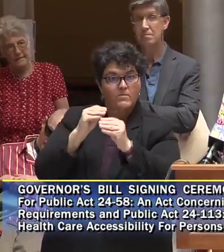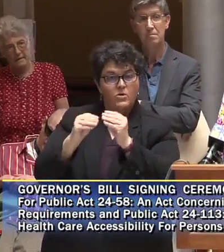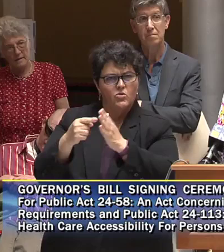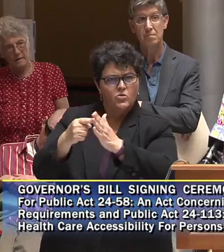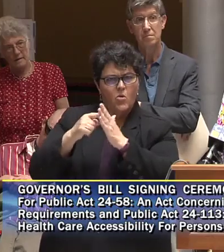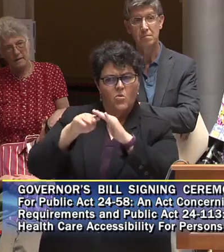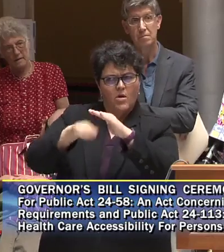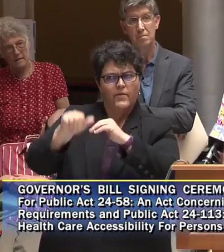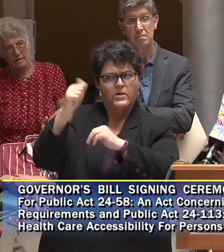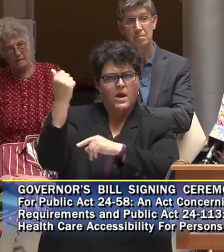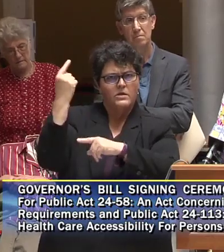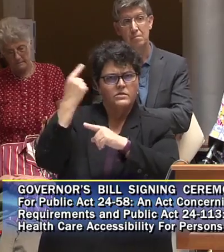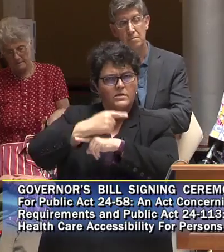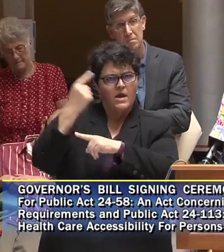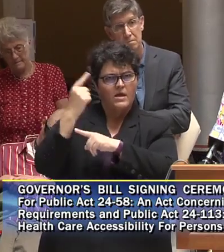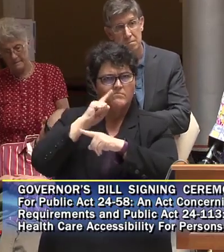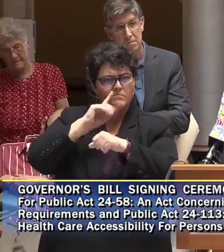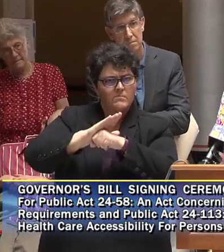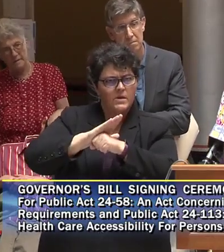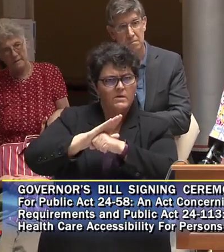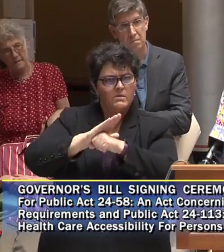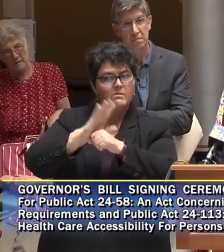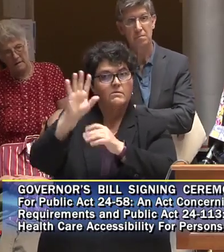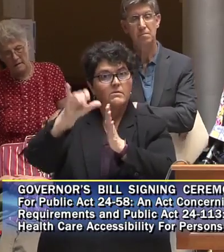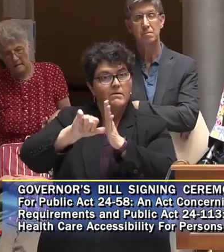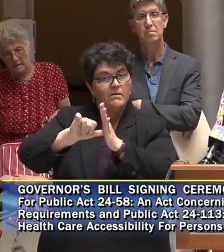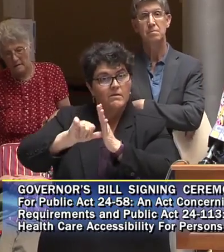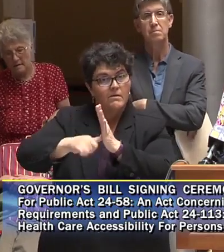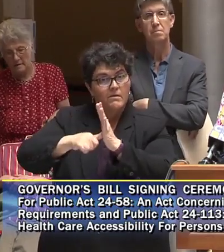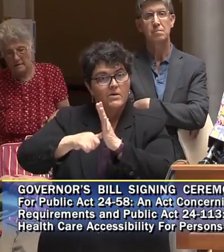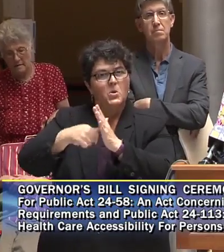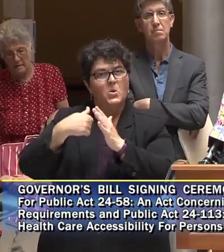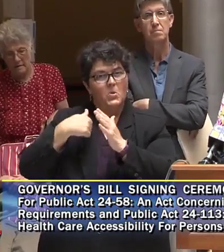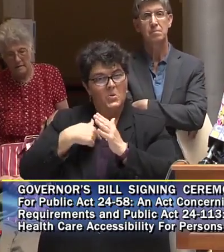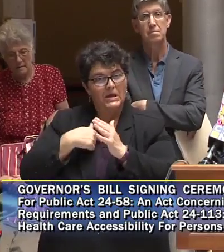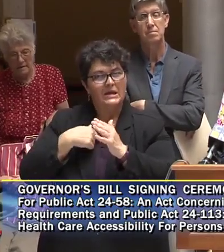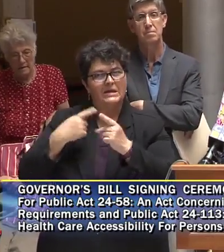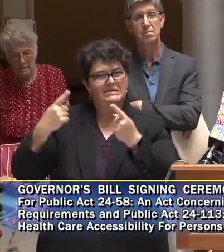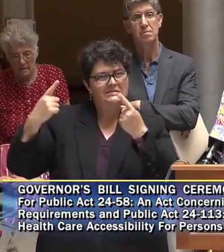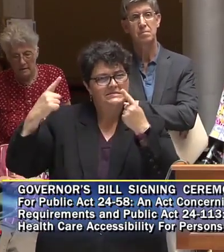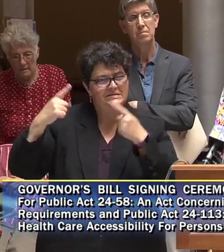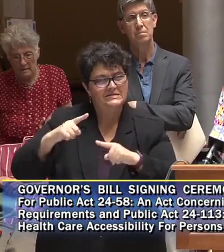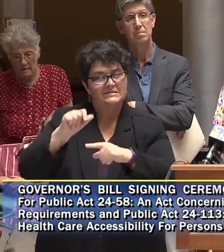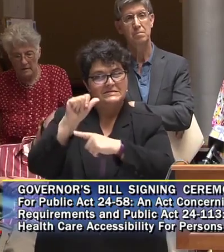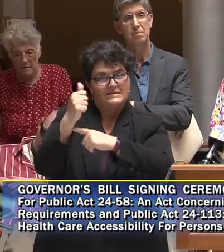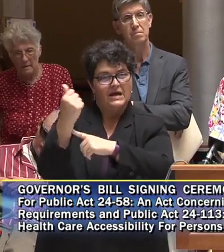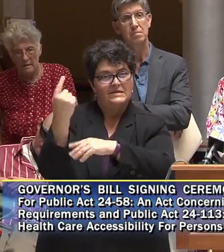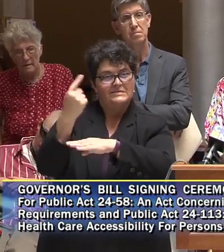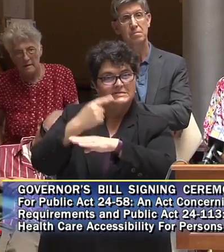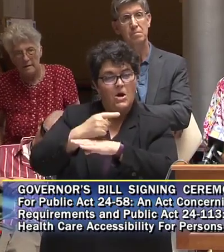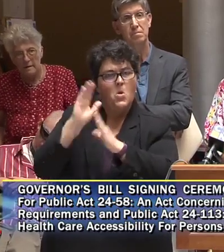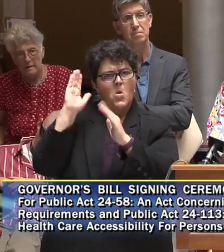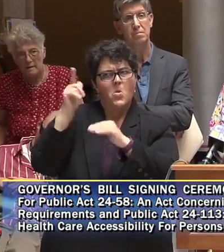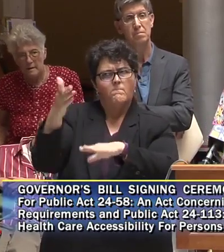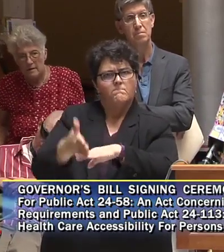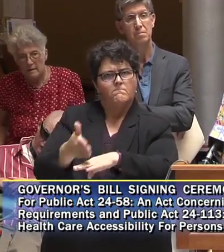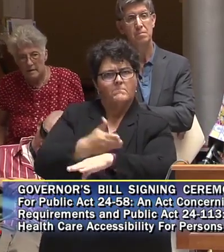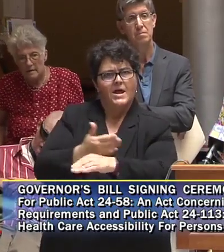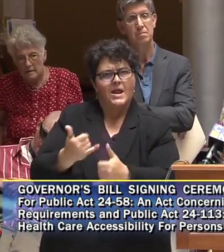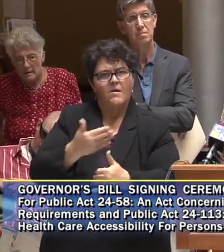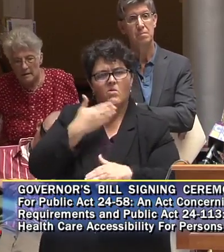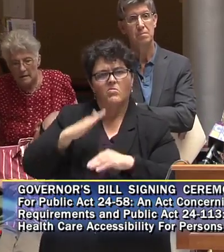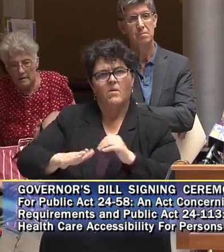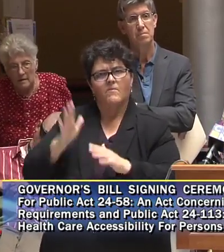which is, again, it's what we could reach, but it will hopefully make a huge difference given the long, lengthy repair times we've